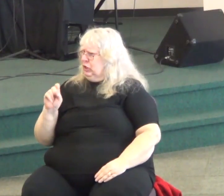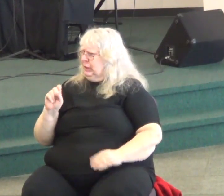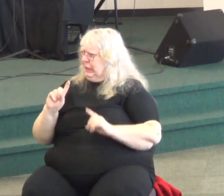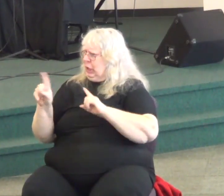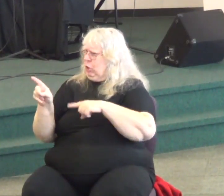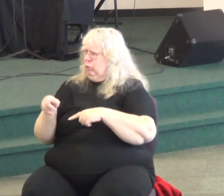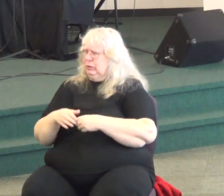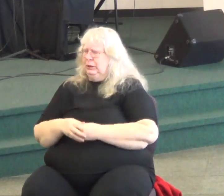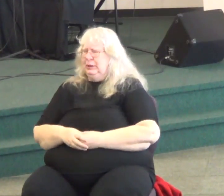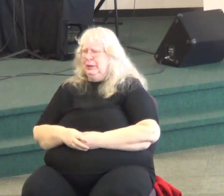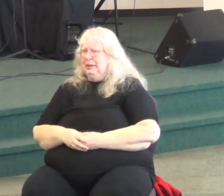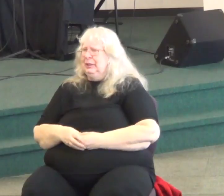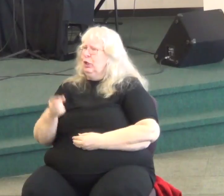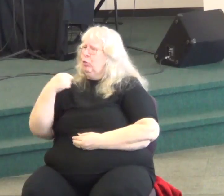We're all getting healed together.